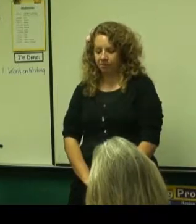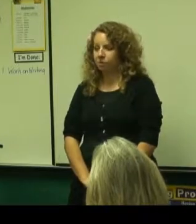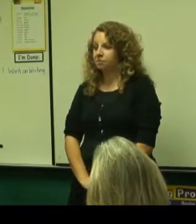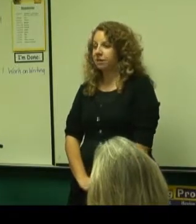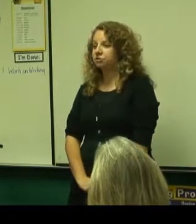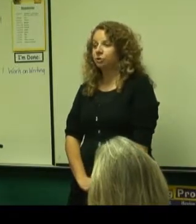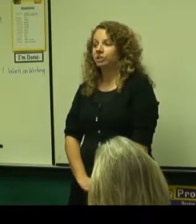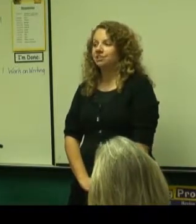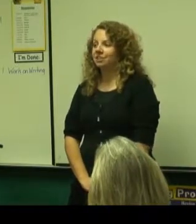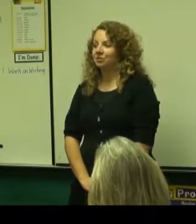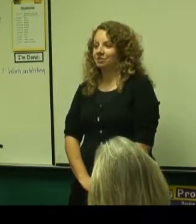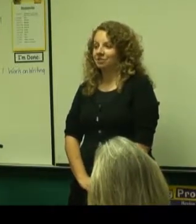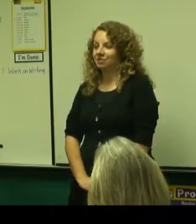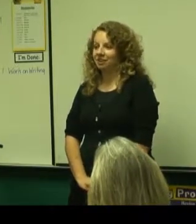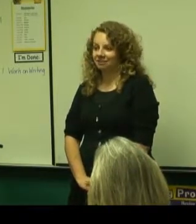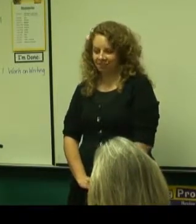We're on page 40, if you want to turn there.